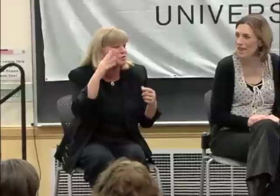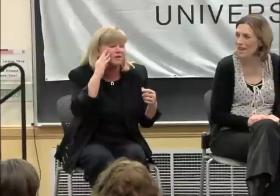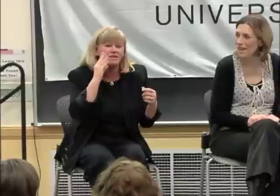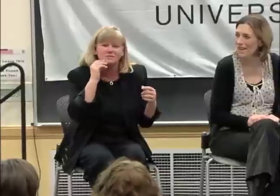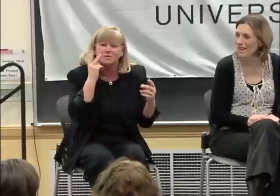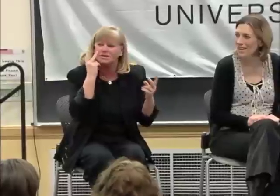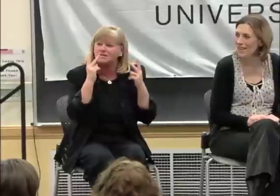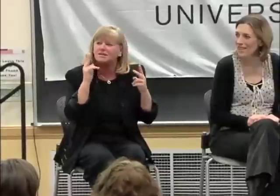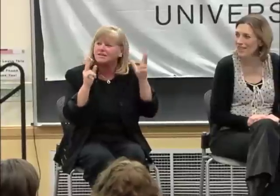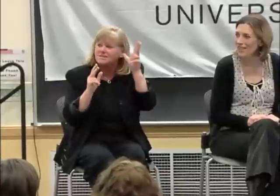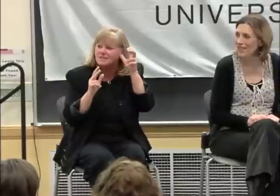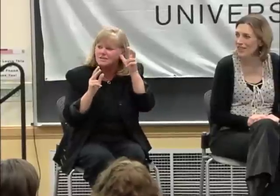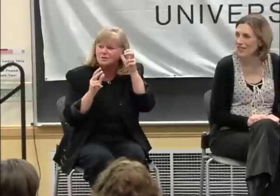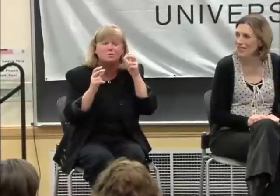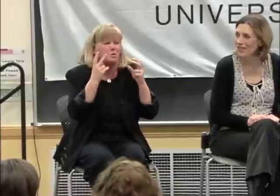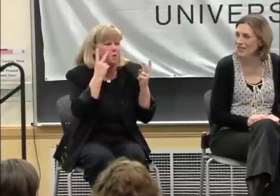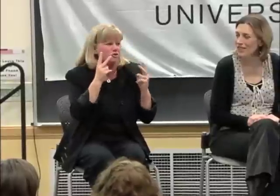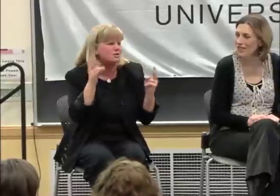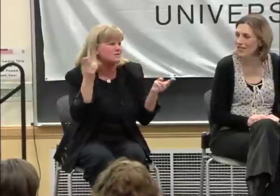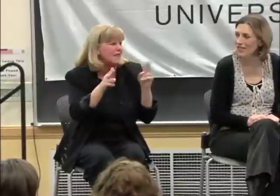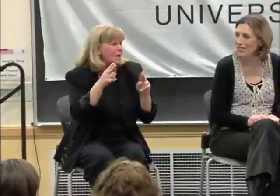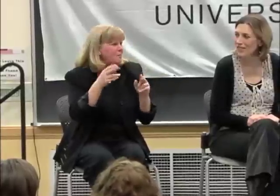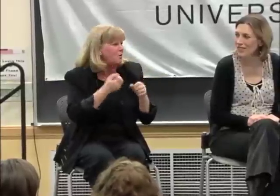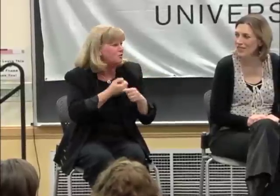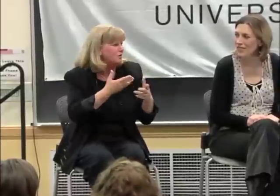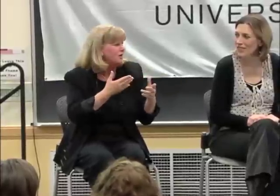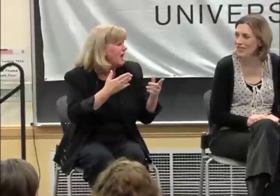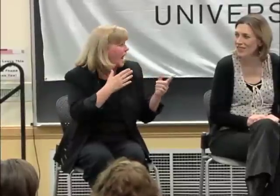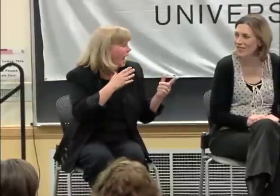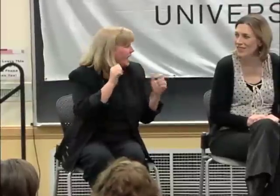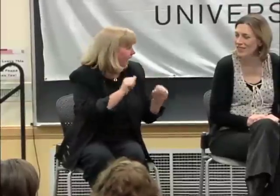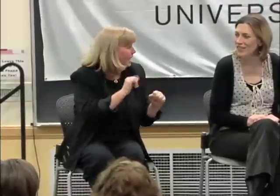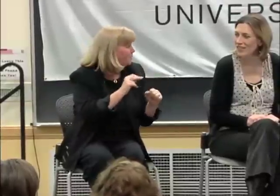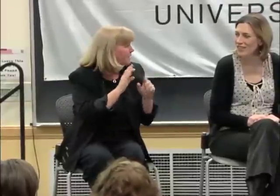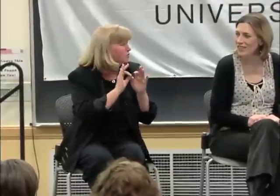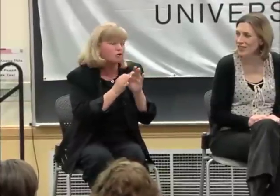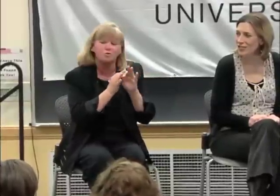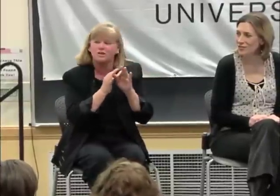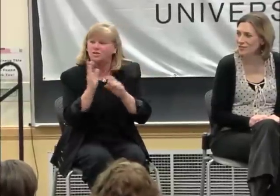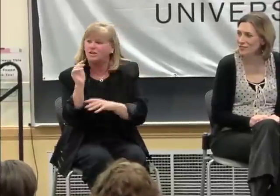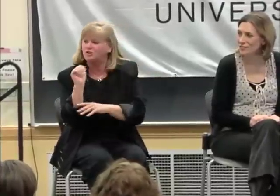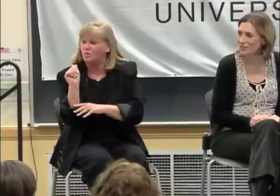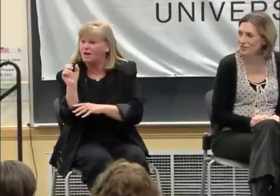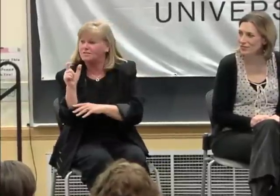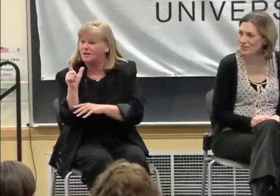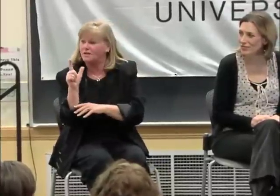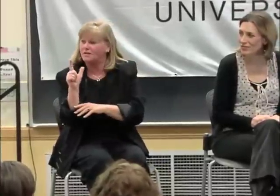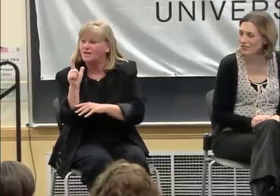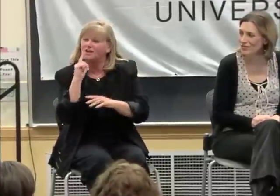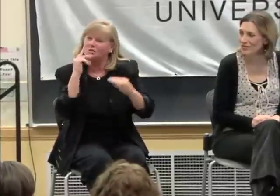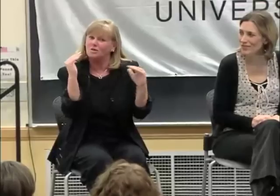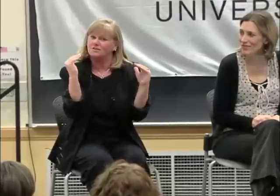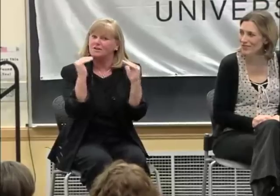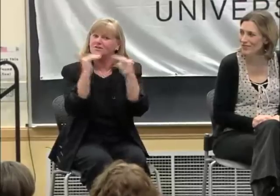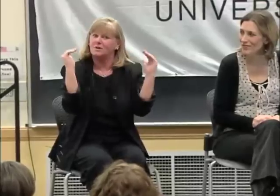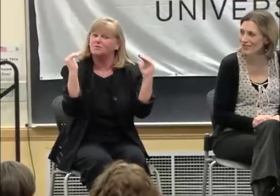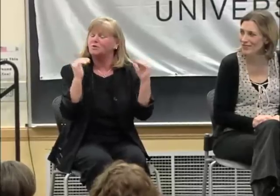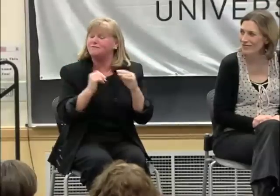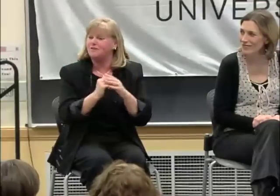have experienced listening to and watching slam poetry. And can it be interpreted into ASL? So is there some sort of fair